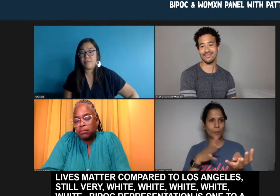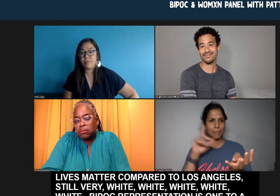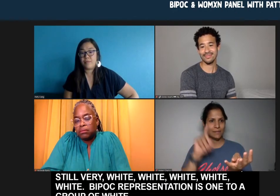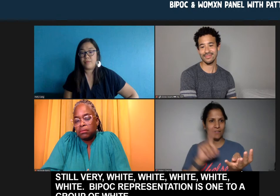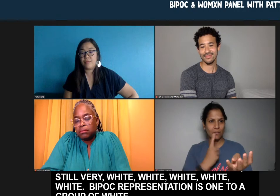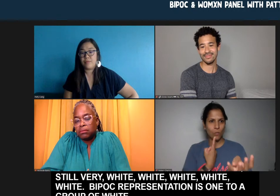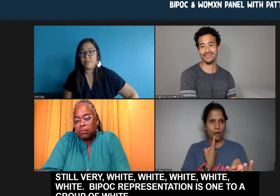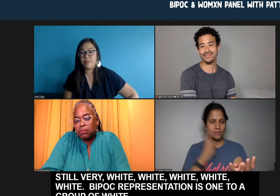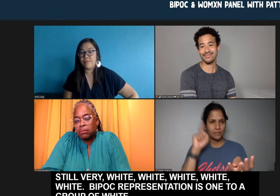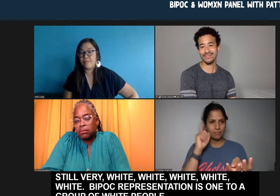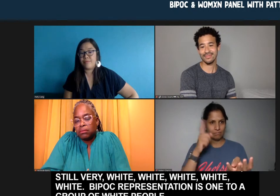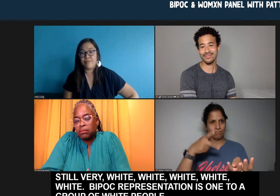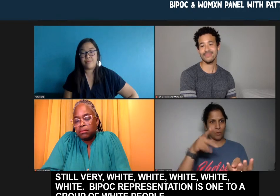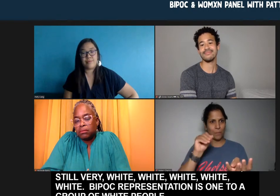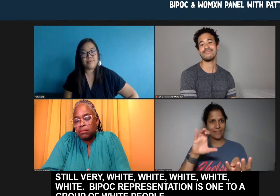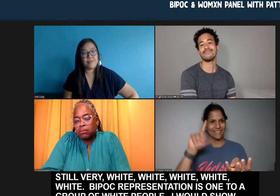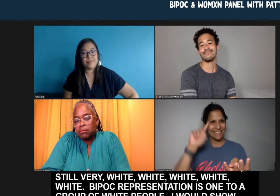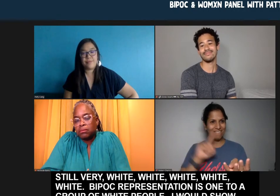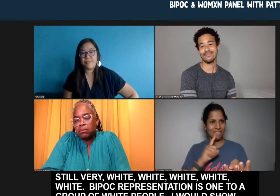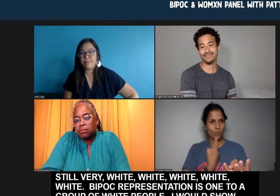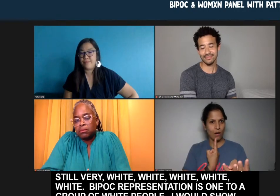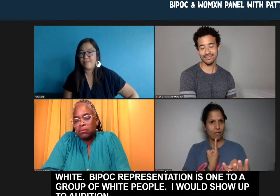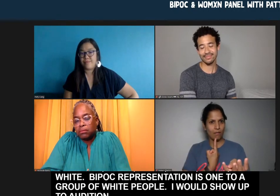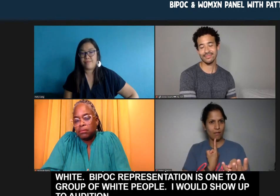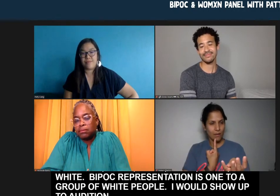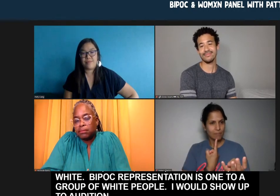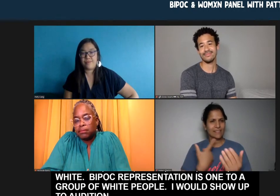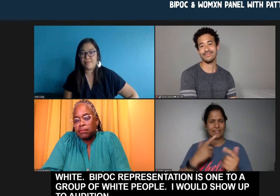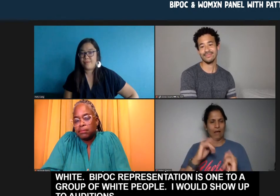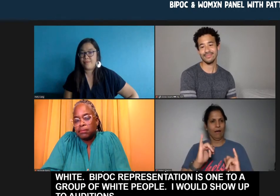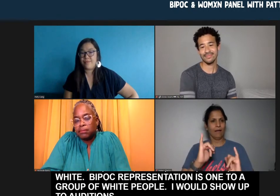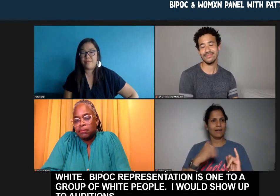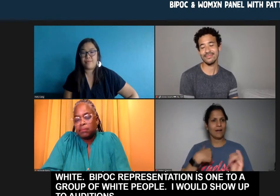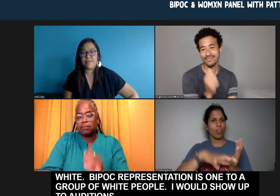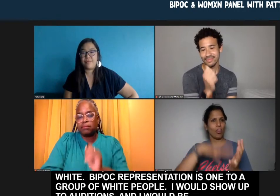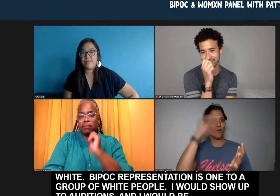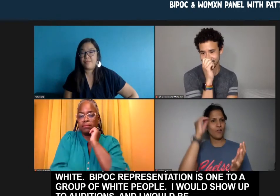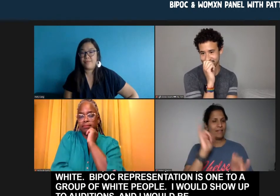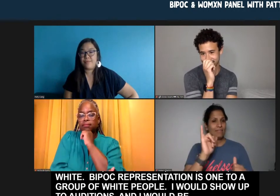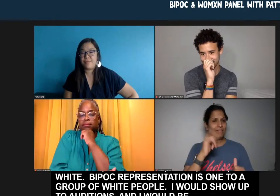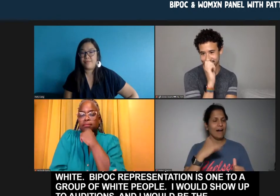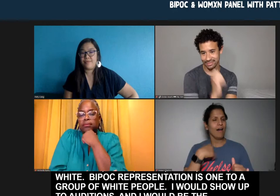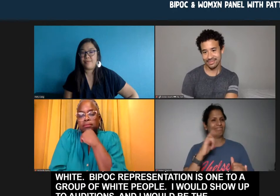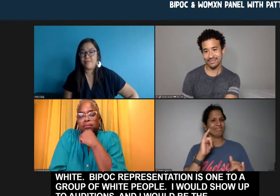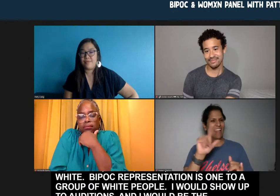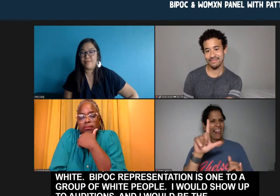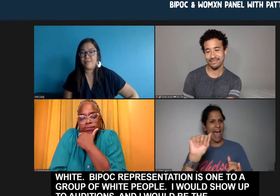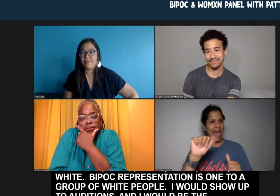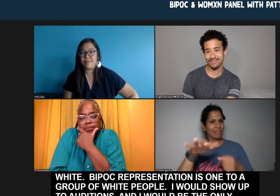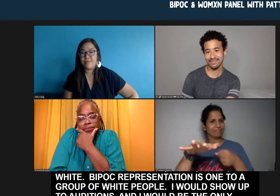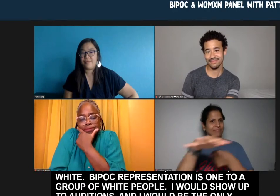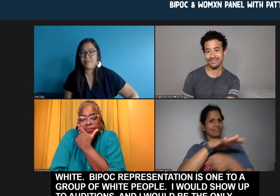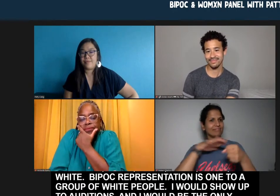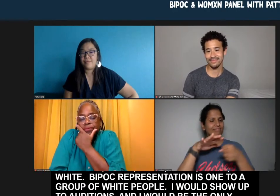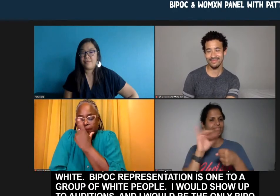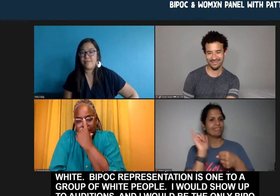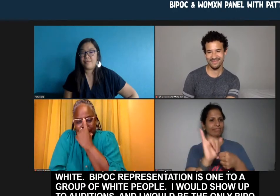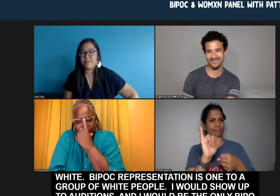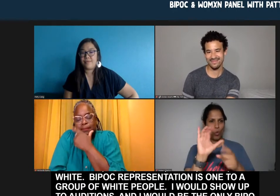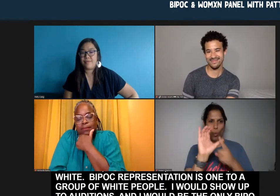up to auditions and I would be the only BIPOC deaf woman and everyone else would be white. And